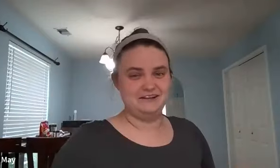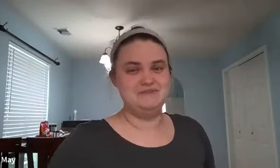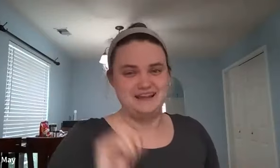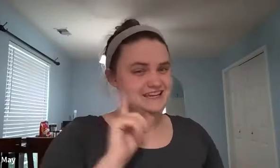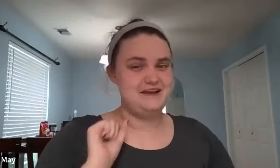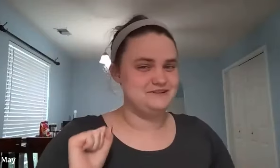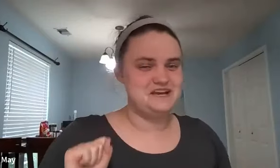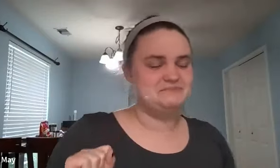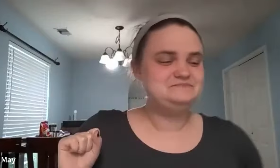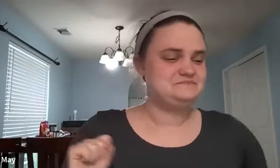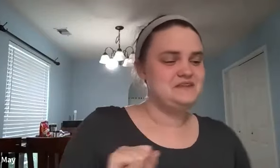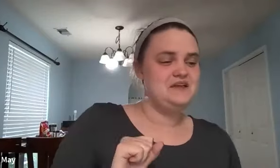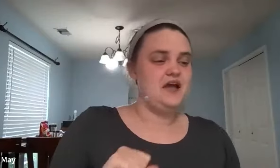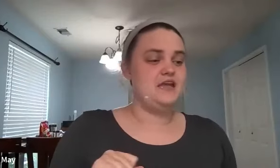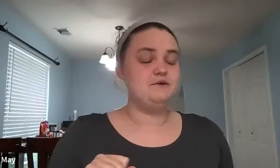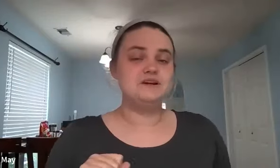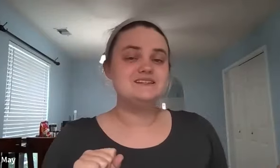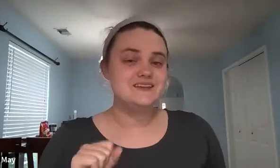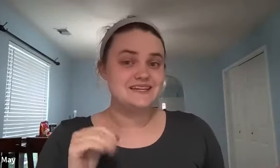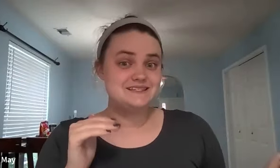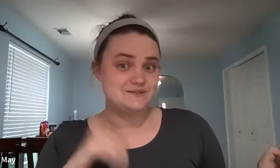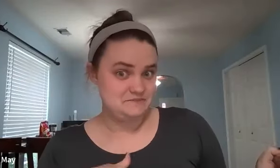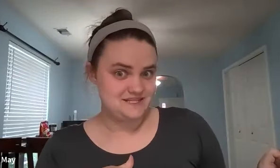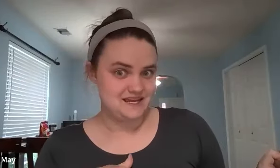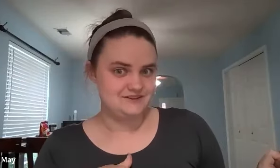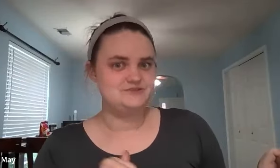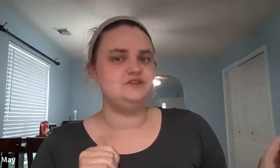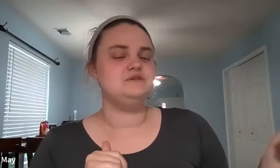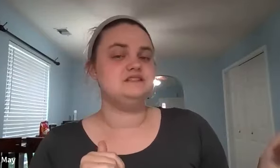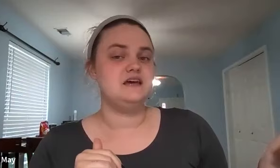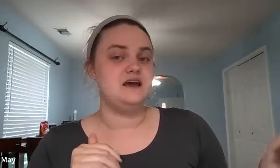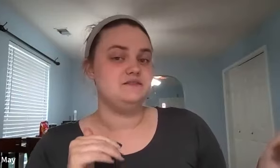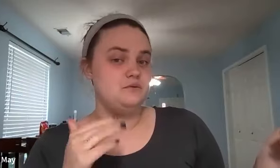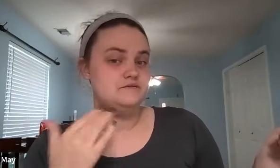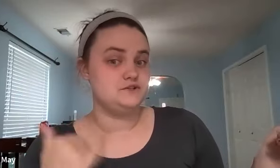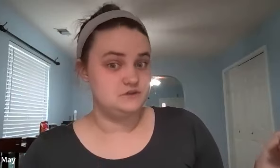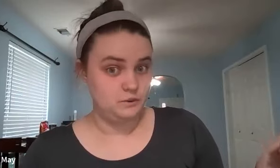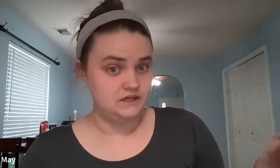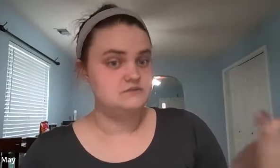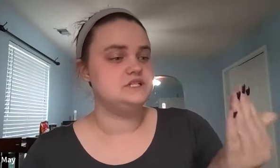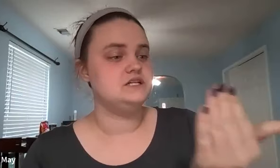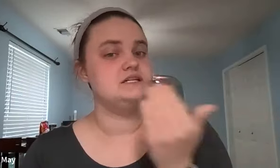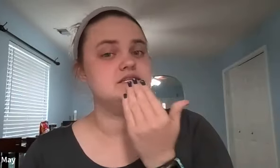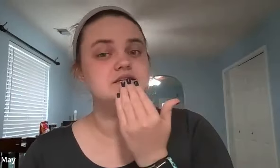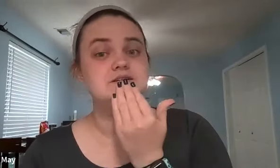here. I say it every time. If you were going to say sweet potatoes, you would sign the word for sweet, which is